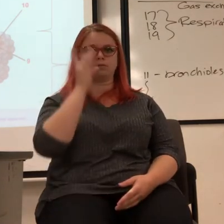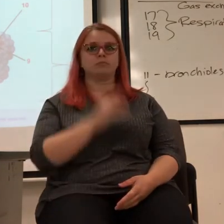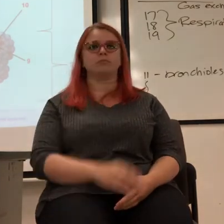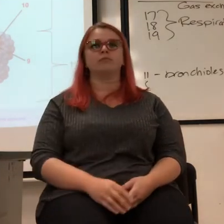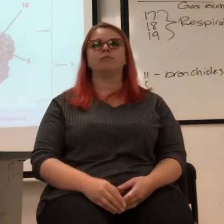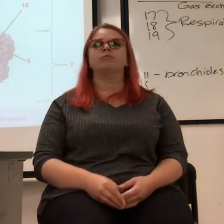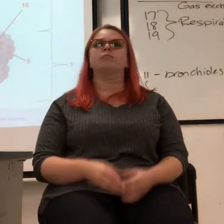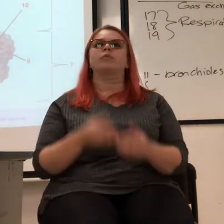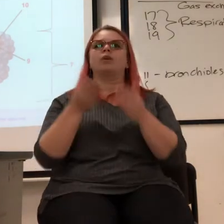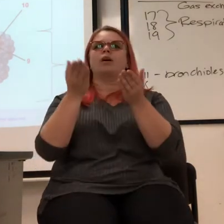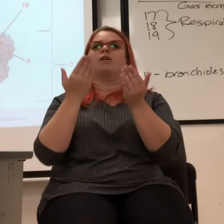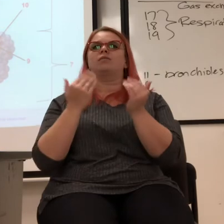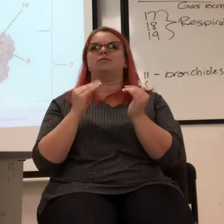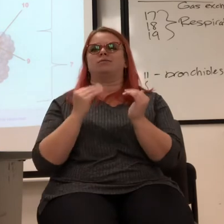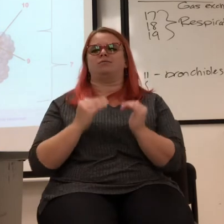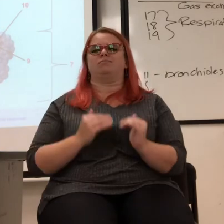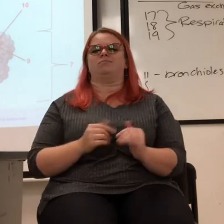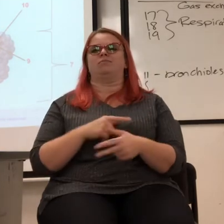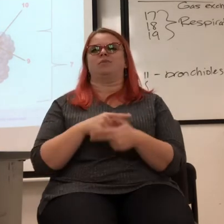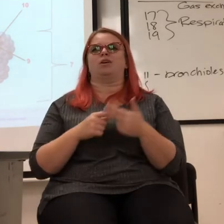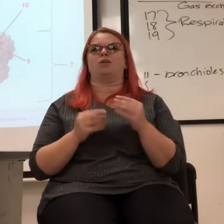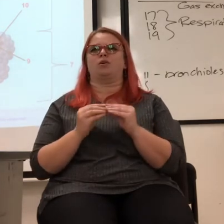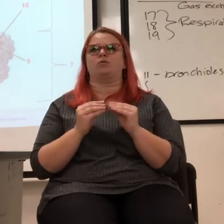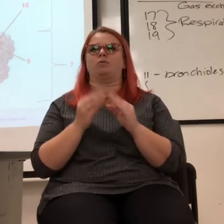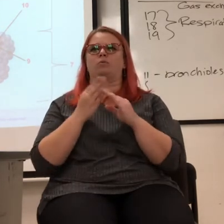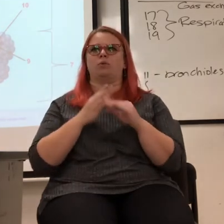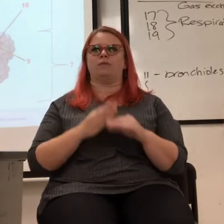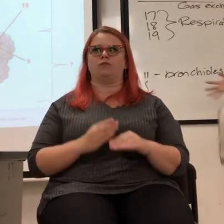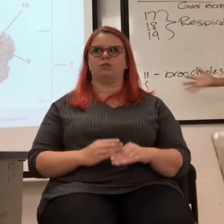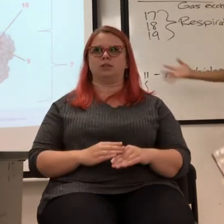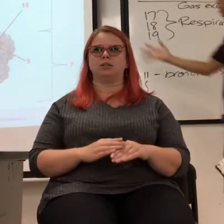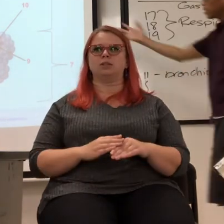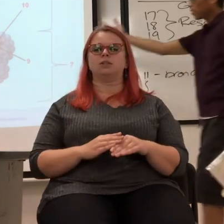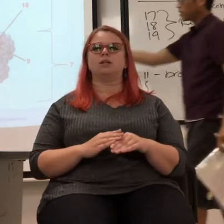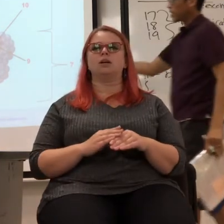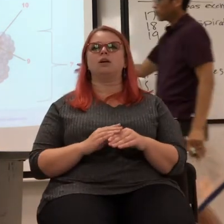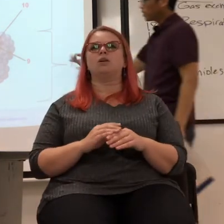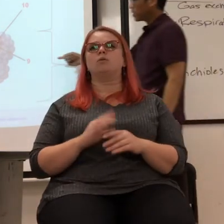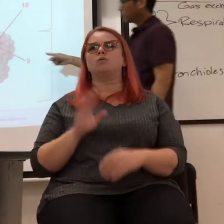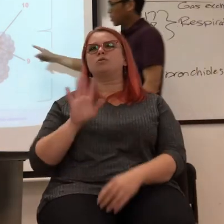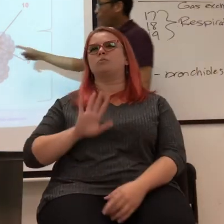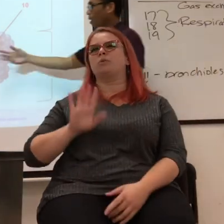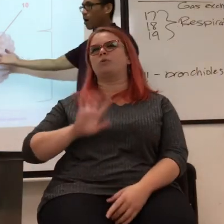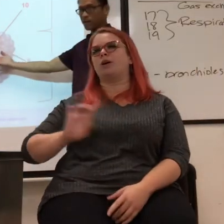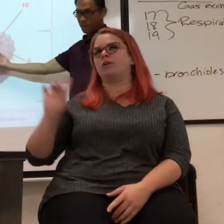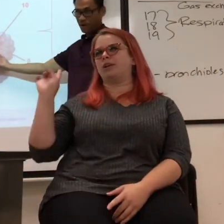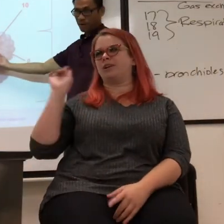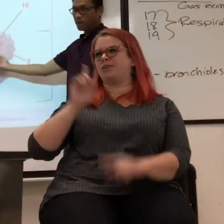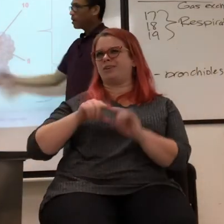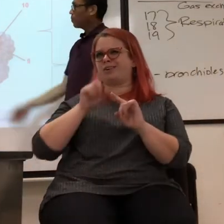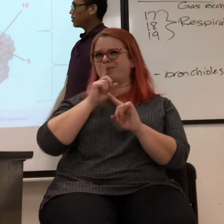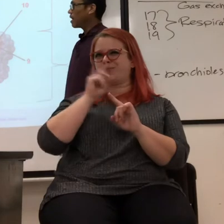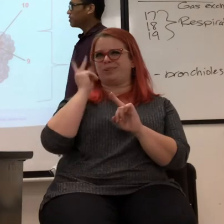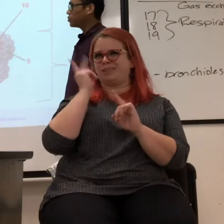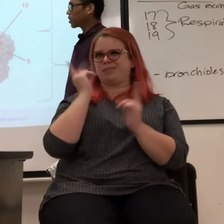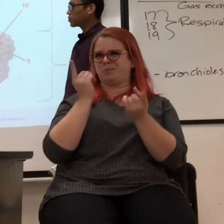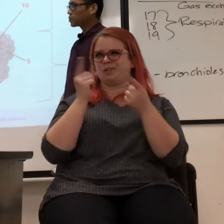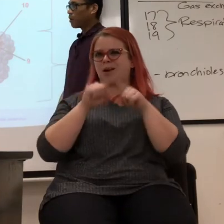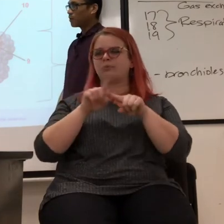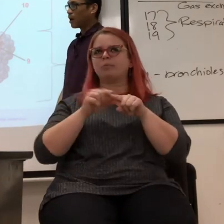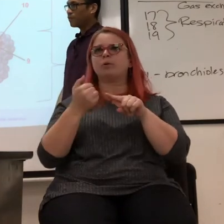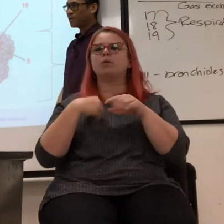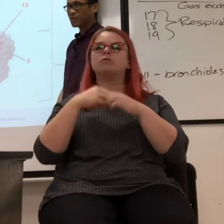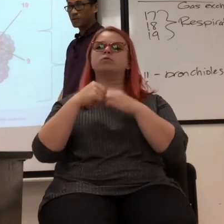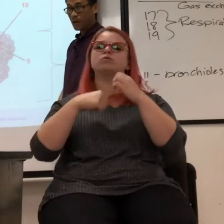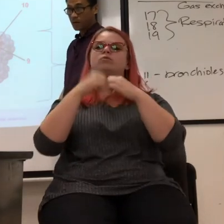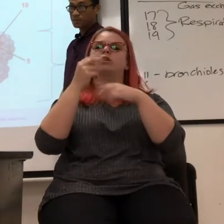The next three divisions, like which would be in here, you can't really see what's going on in there. But you have these structures